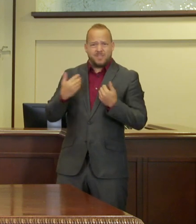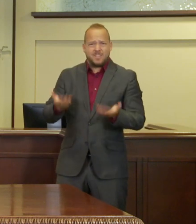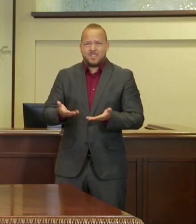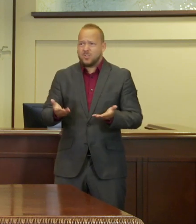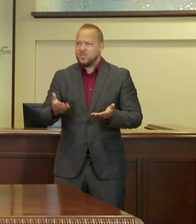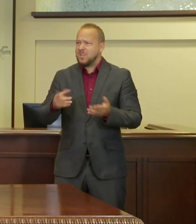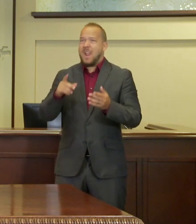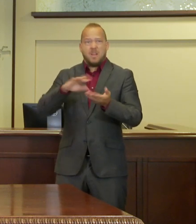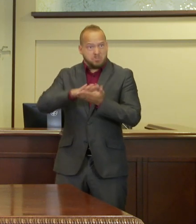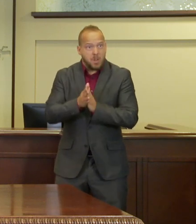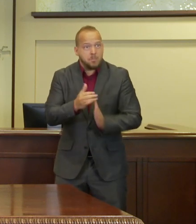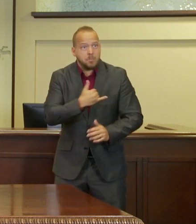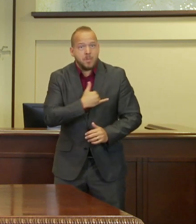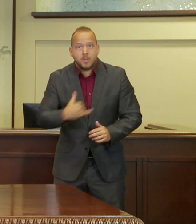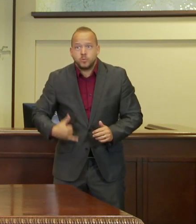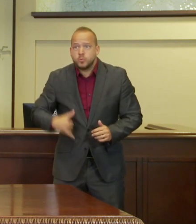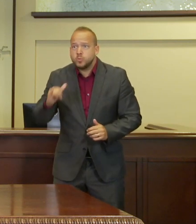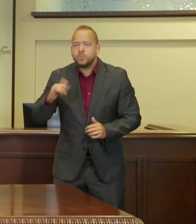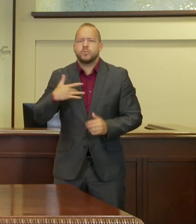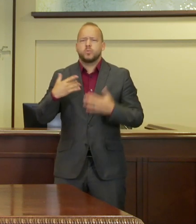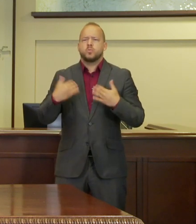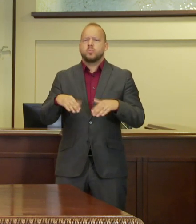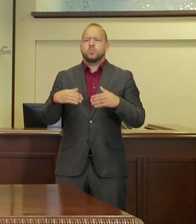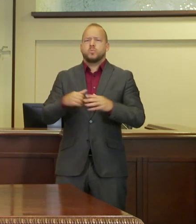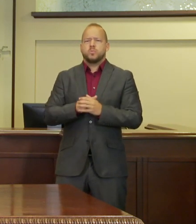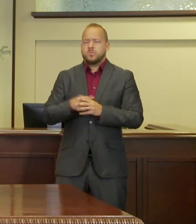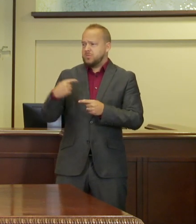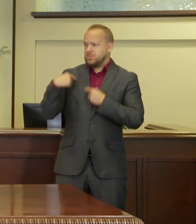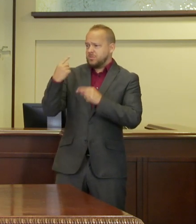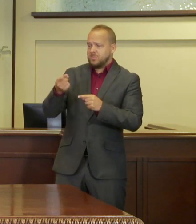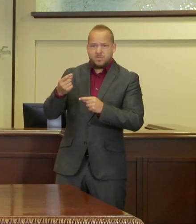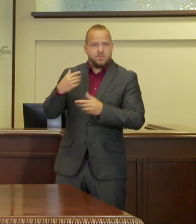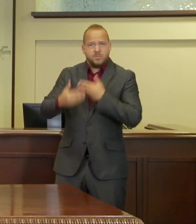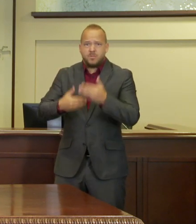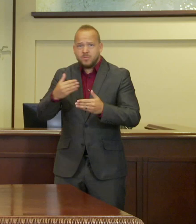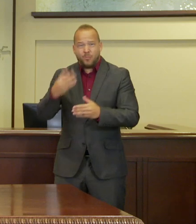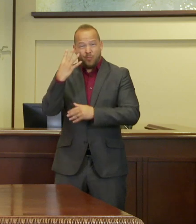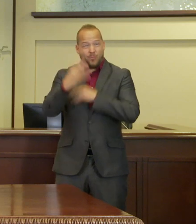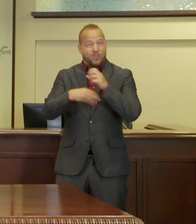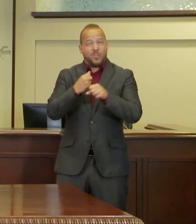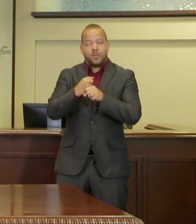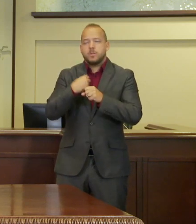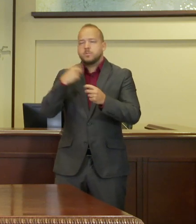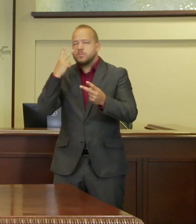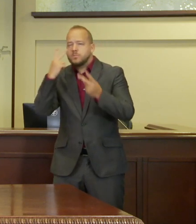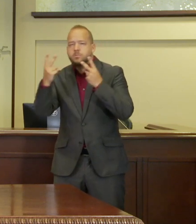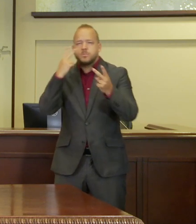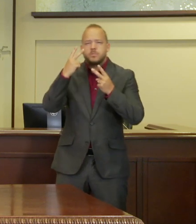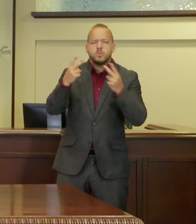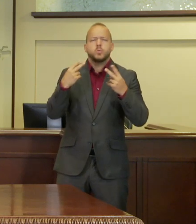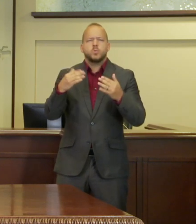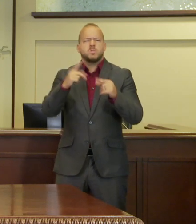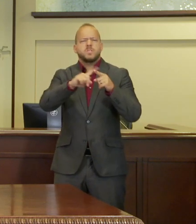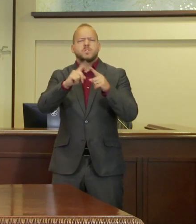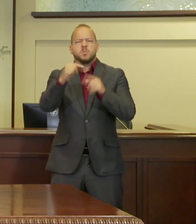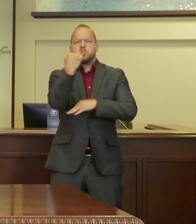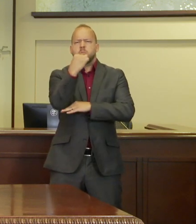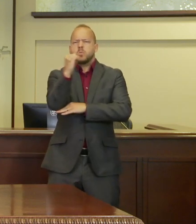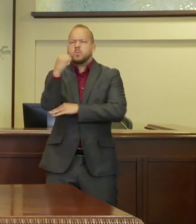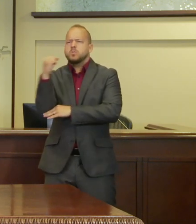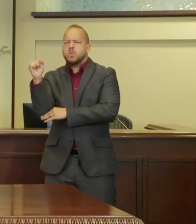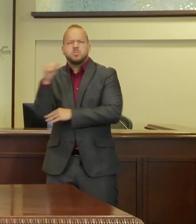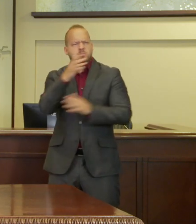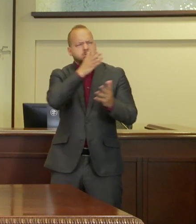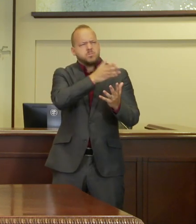Over the course of my 4 years of mayor, I've seen a lot of demonstrations, but nothing like this. This one is completely different.